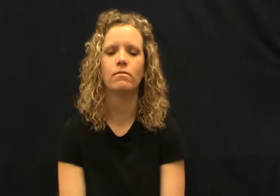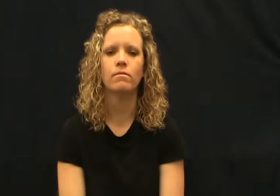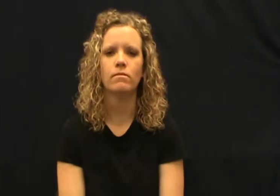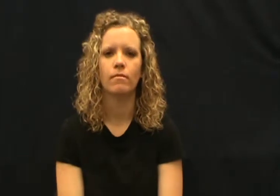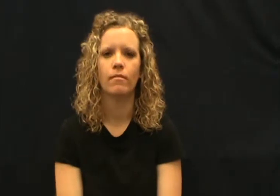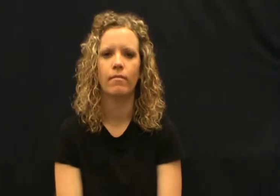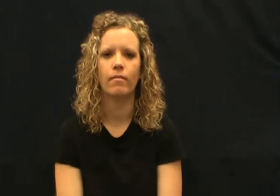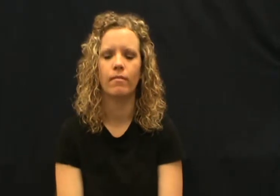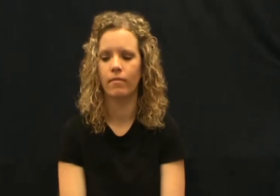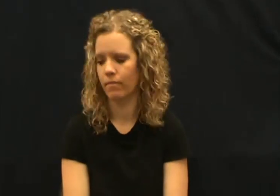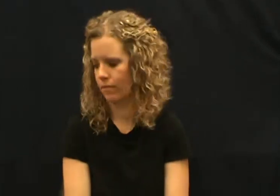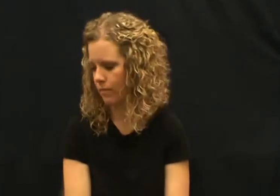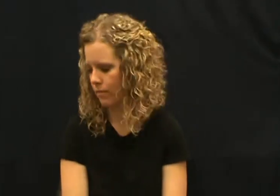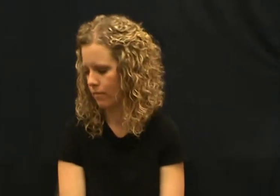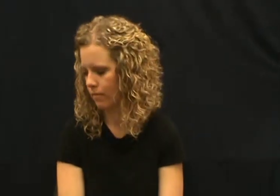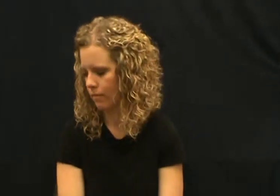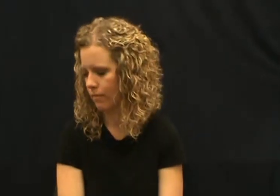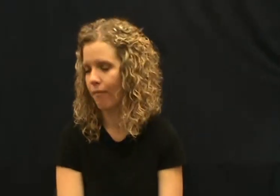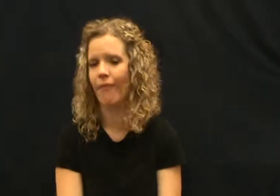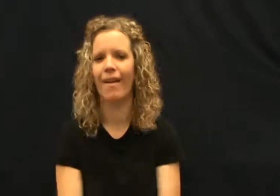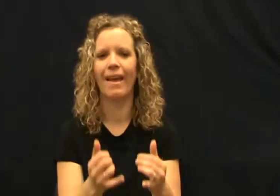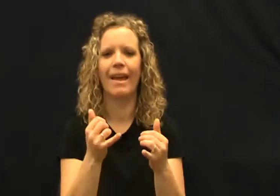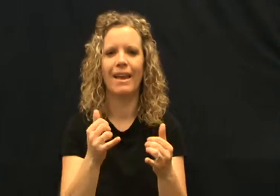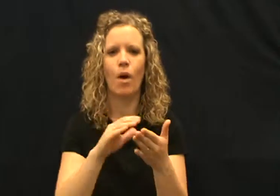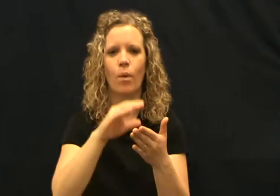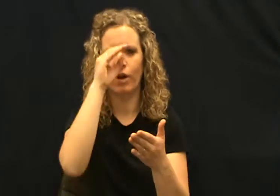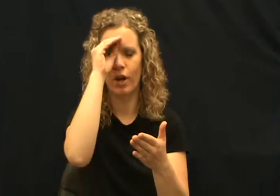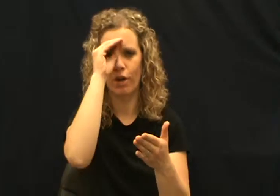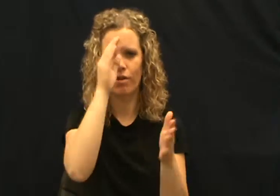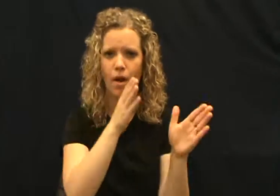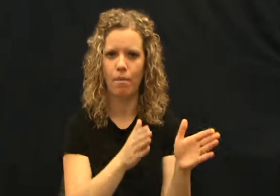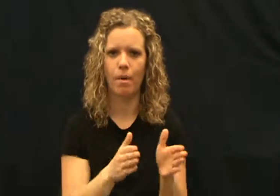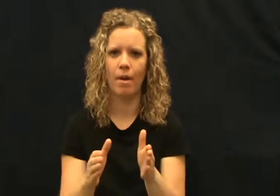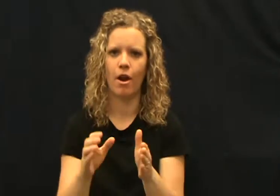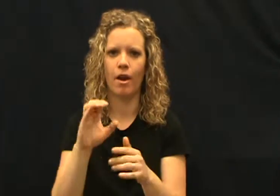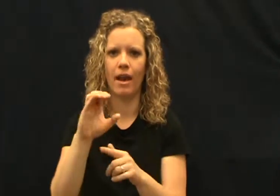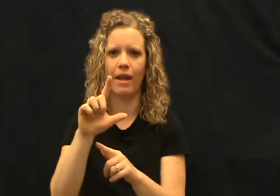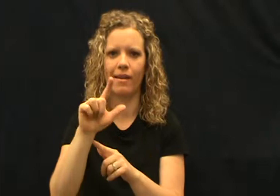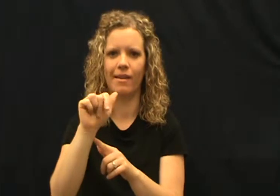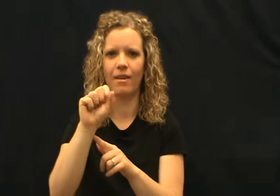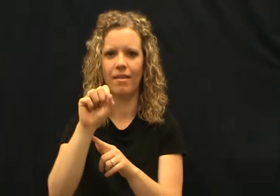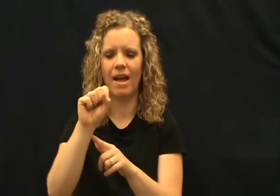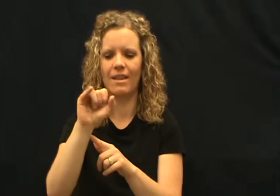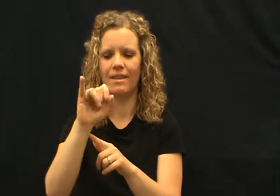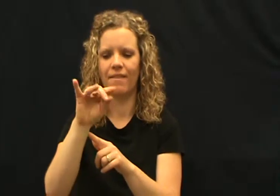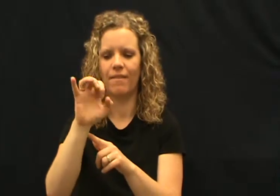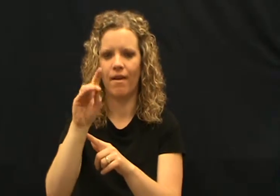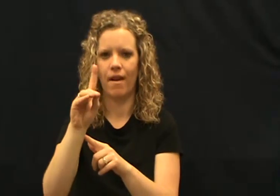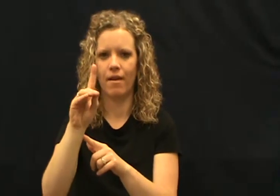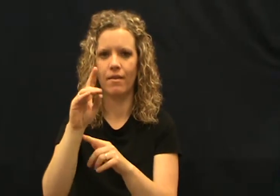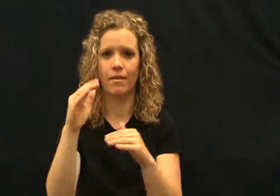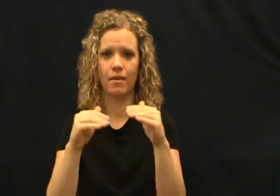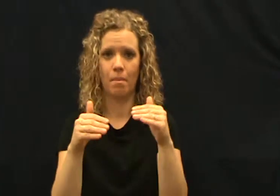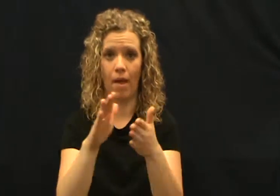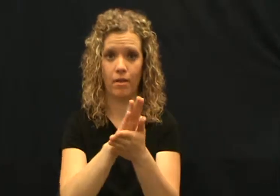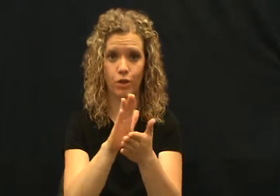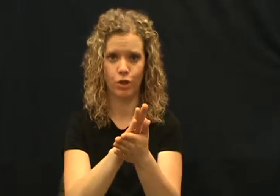Now we're going to learn about preparing a classified balance sheet. By classified, we mean we're going to arrange the